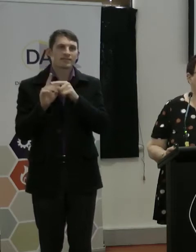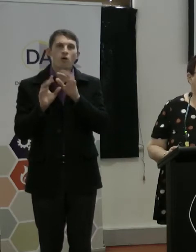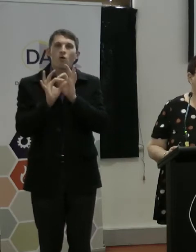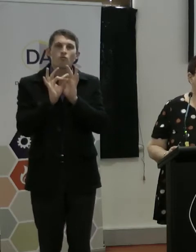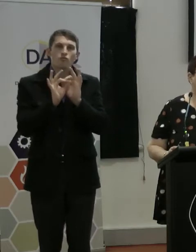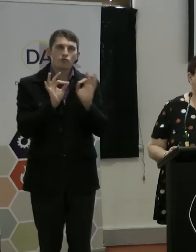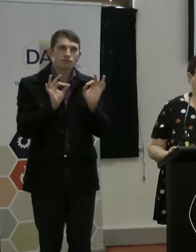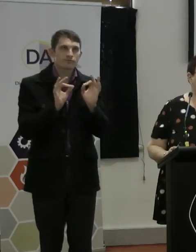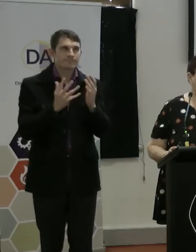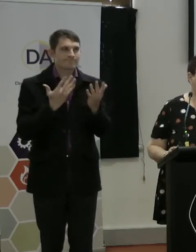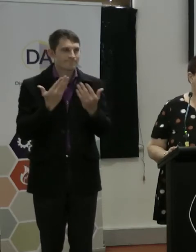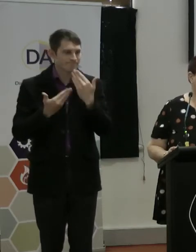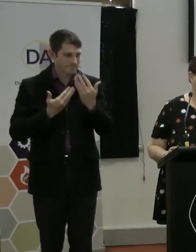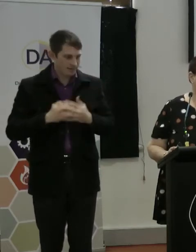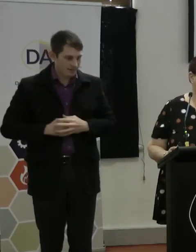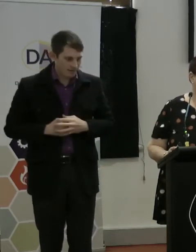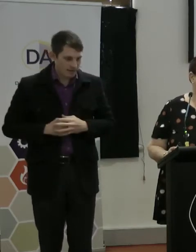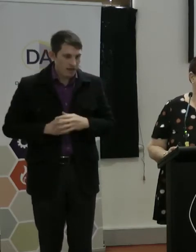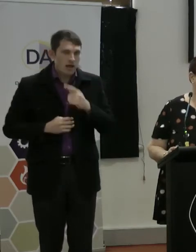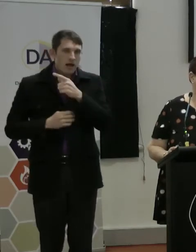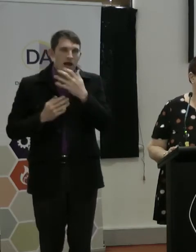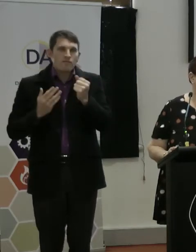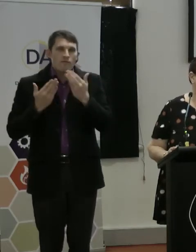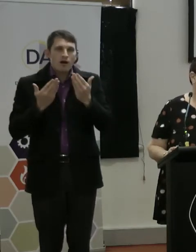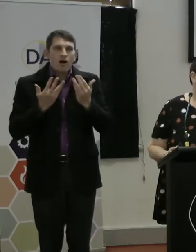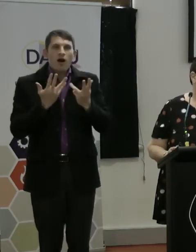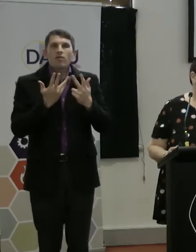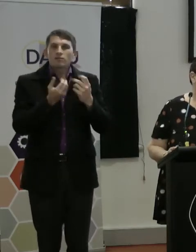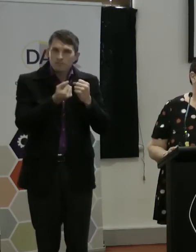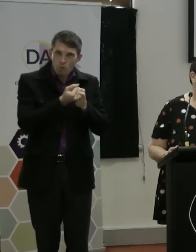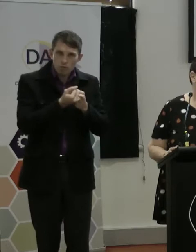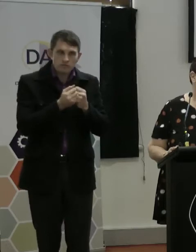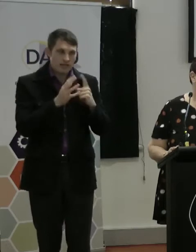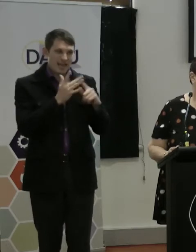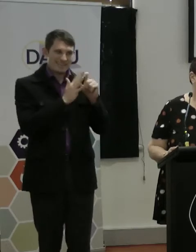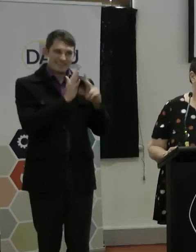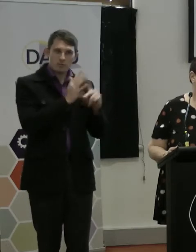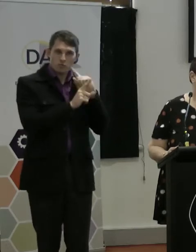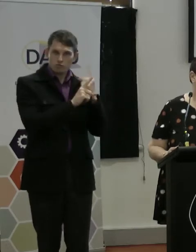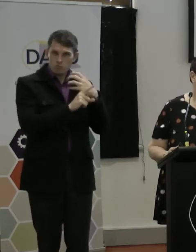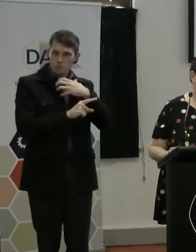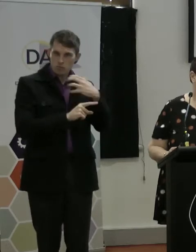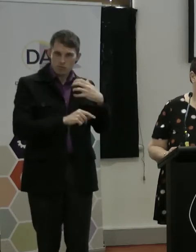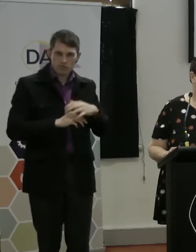It offers other supports, which AidAn will talk about, including the option to take